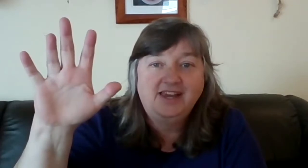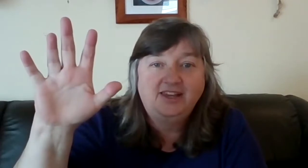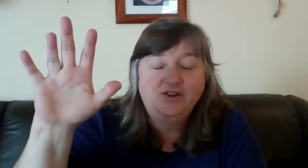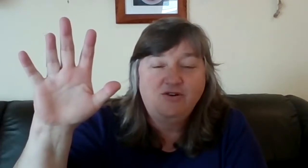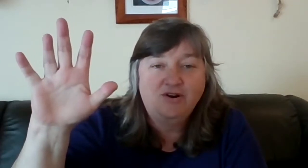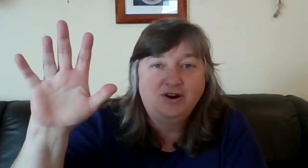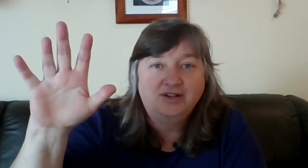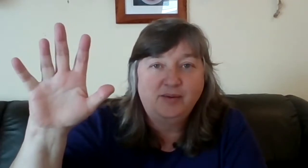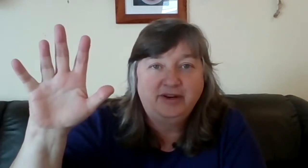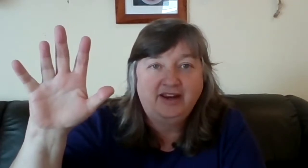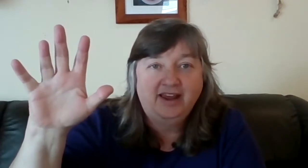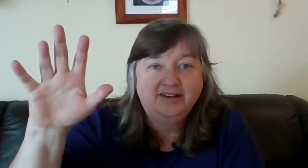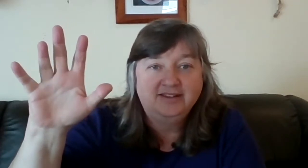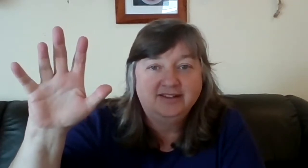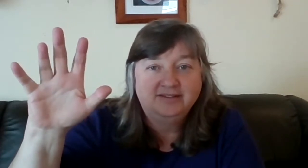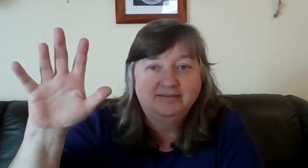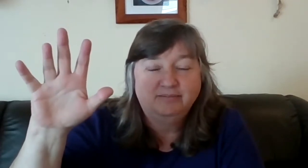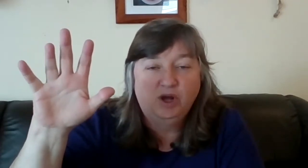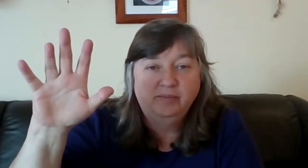take your dominant hand, palm up,